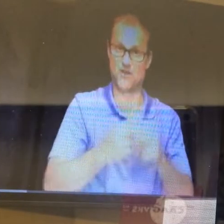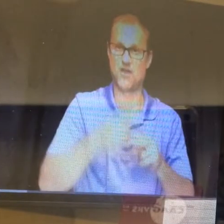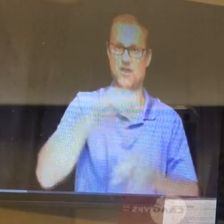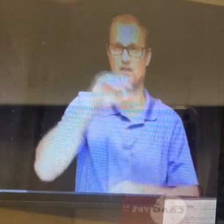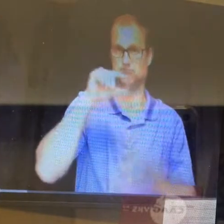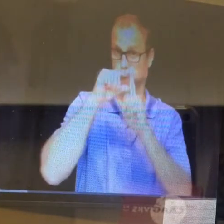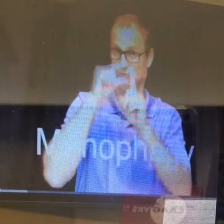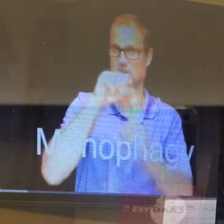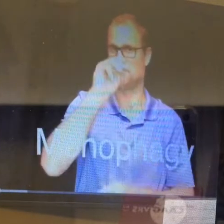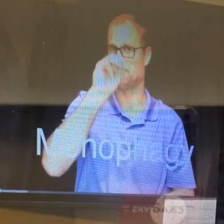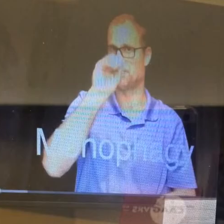Only on milkweed.